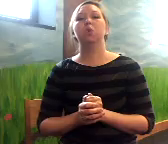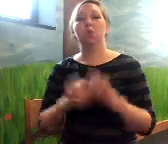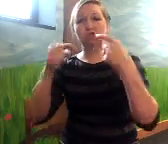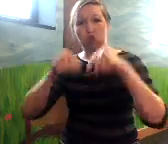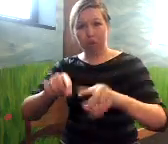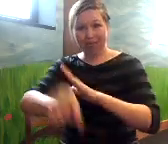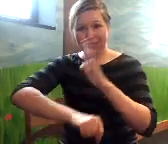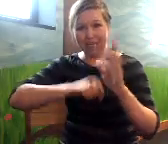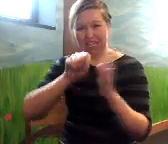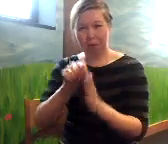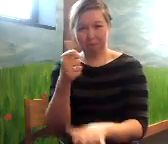up its